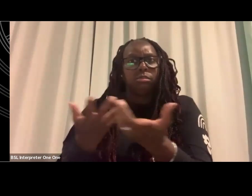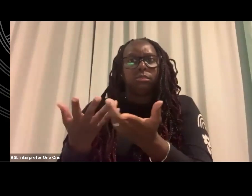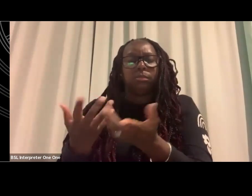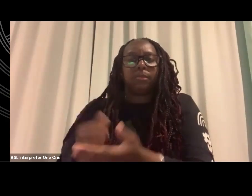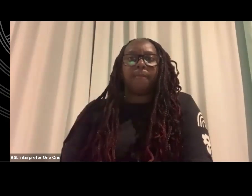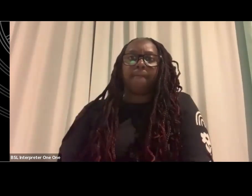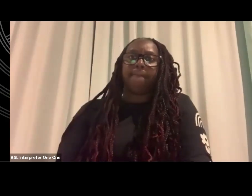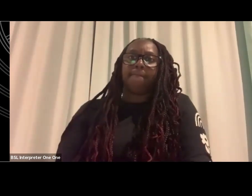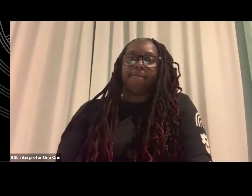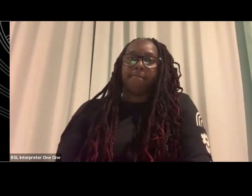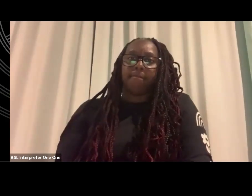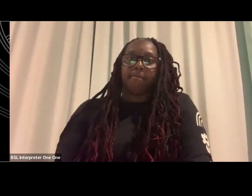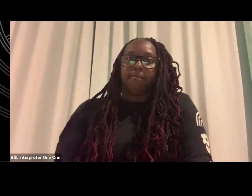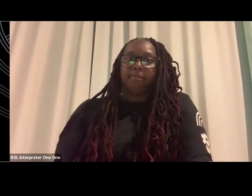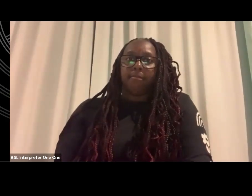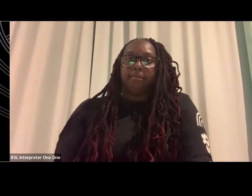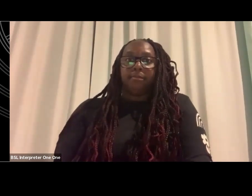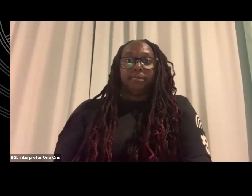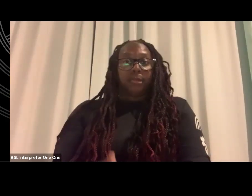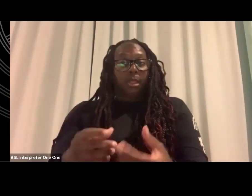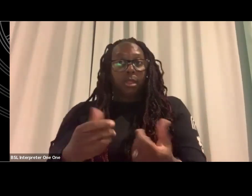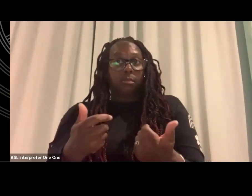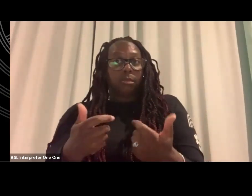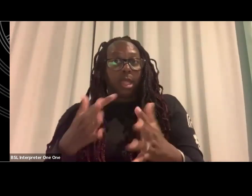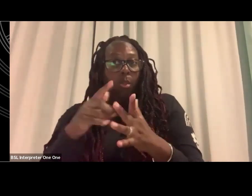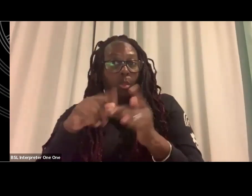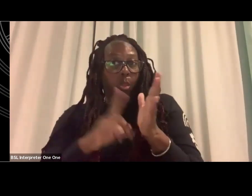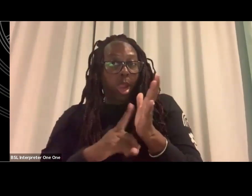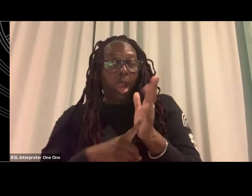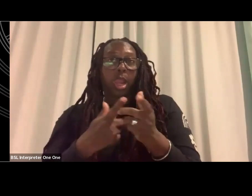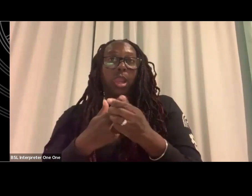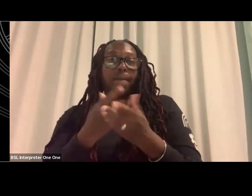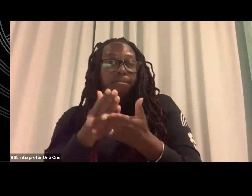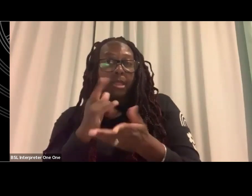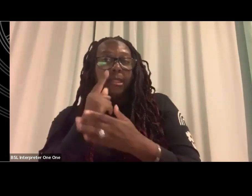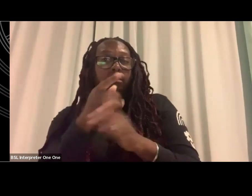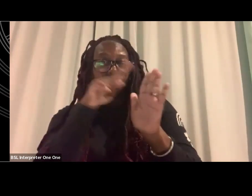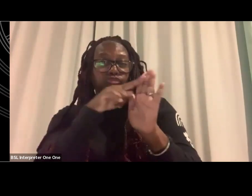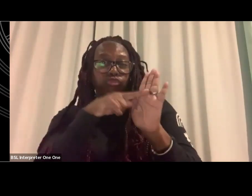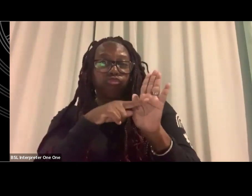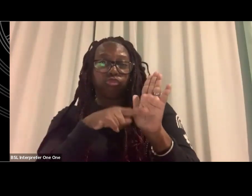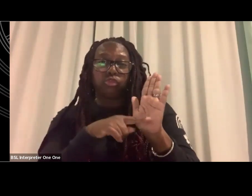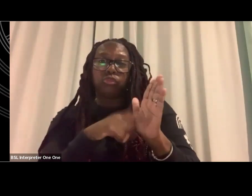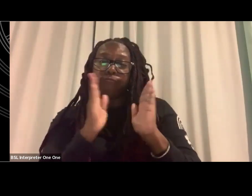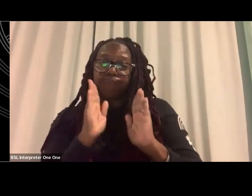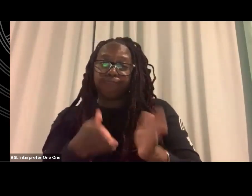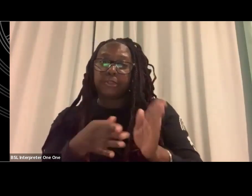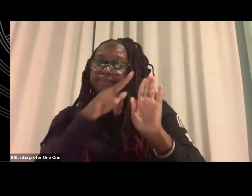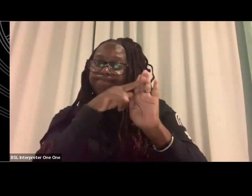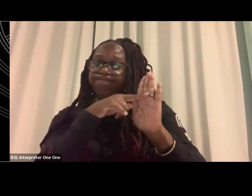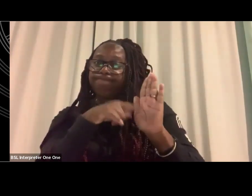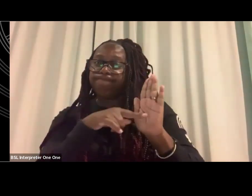ensure that well-being is delivered by providing really tight rules for how we might go about it.